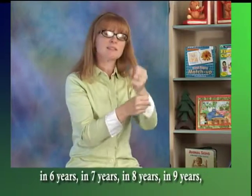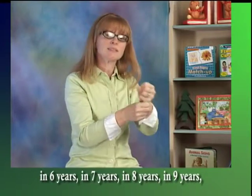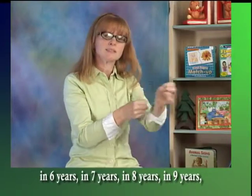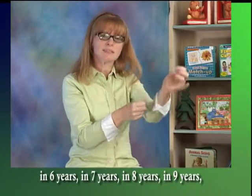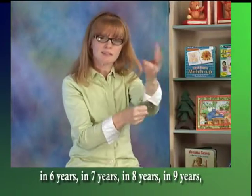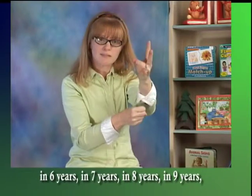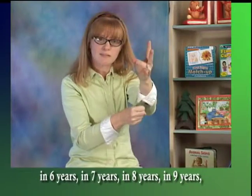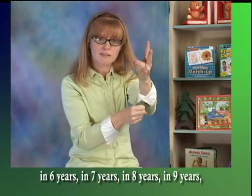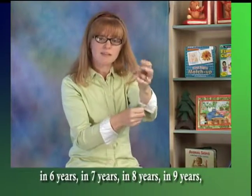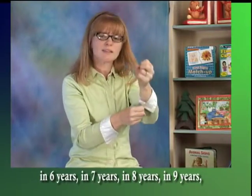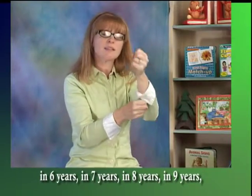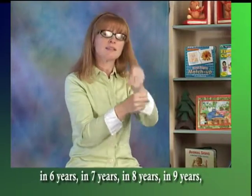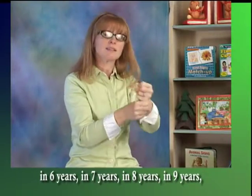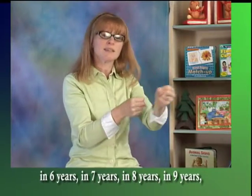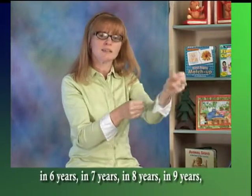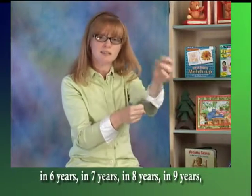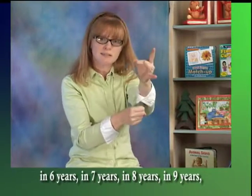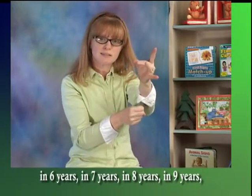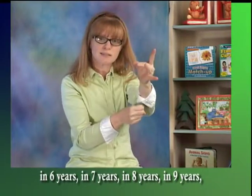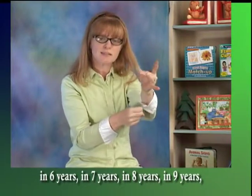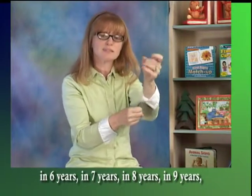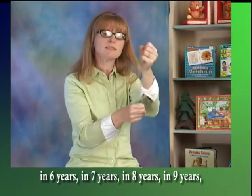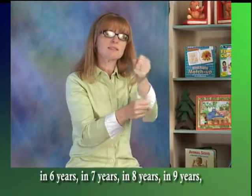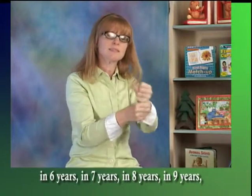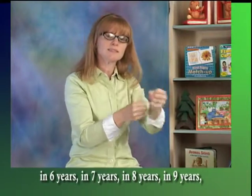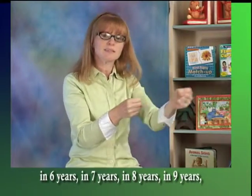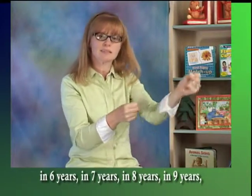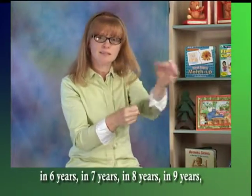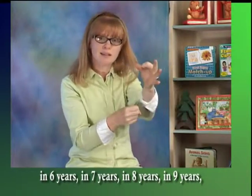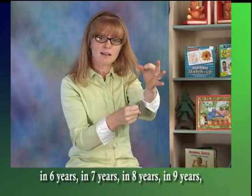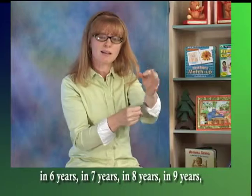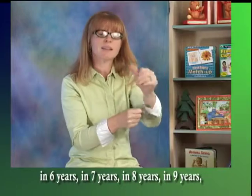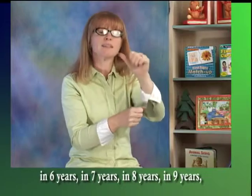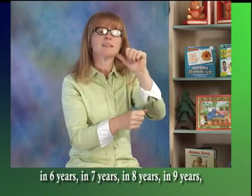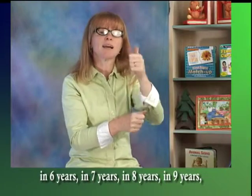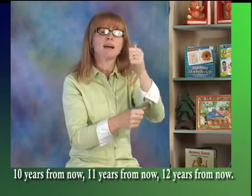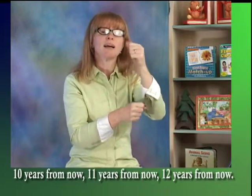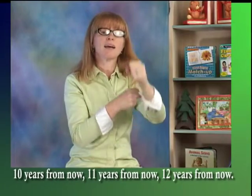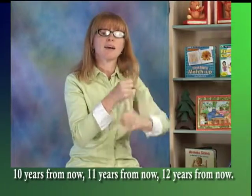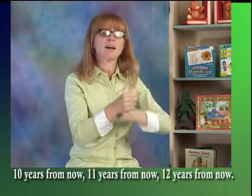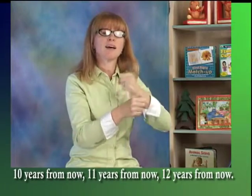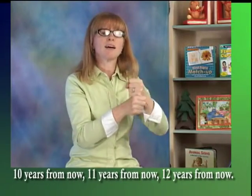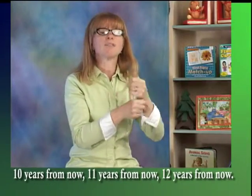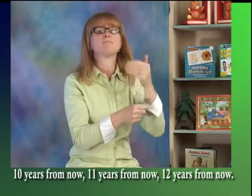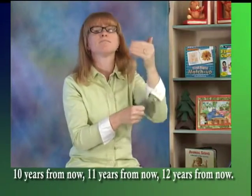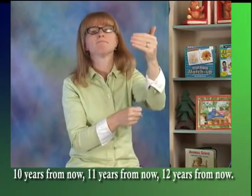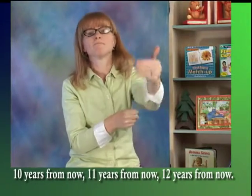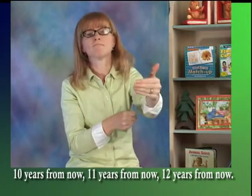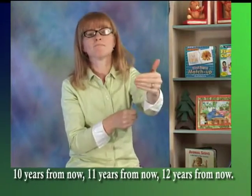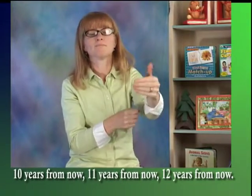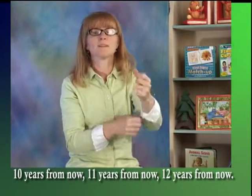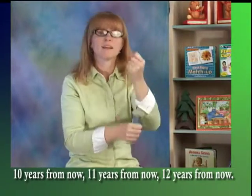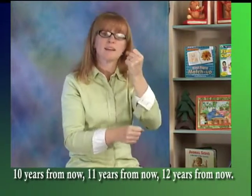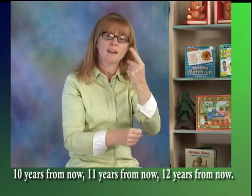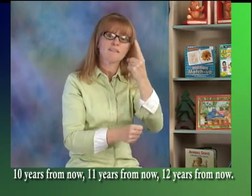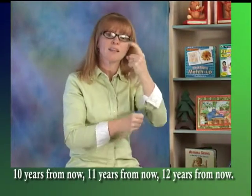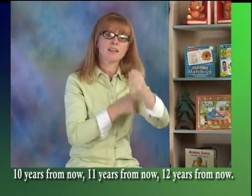6 years, in 7 years, in 8 years, in 9 years, 10 years from